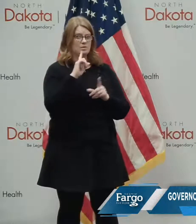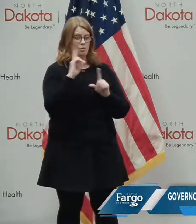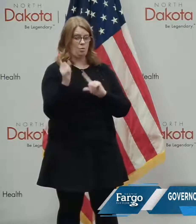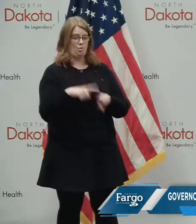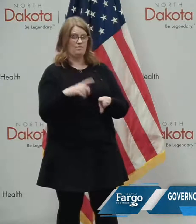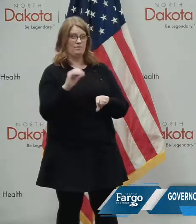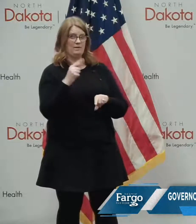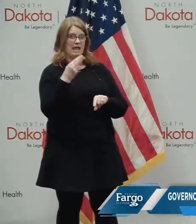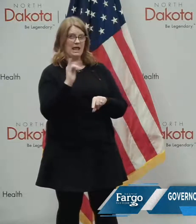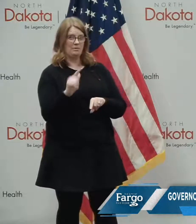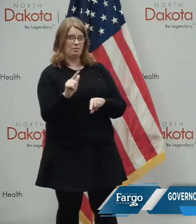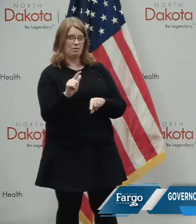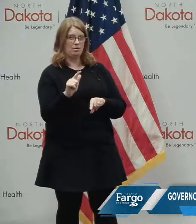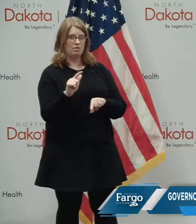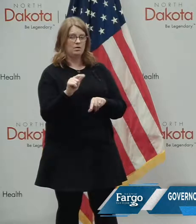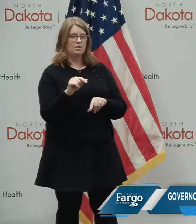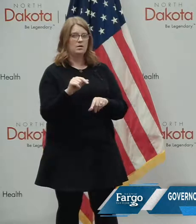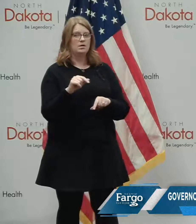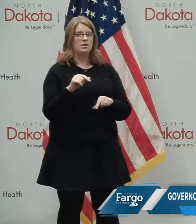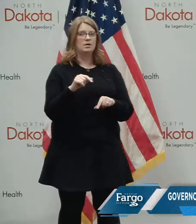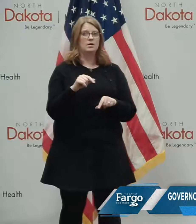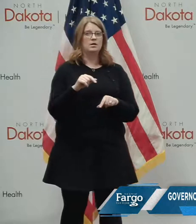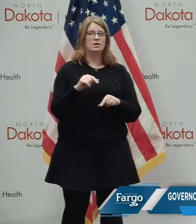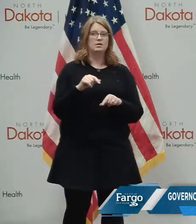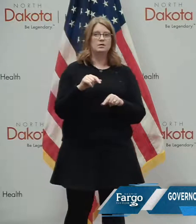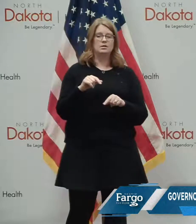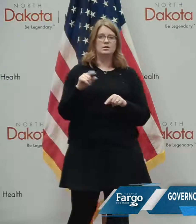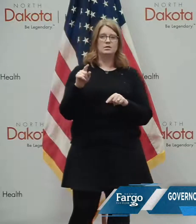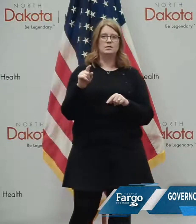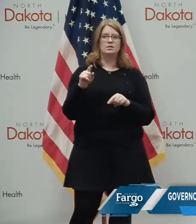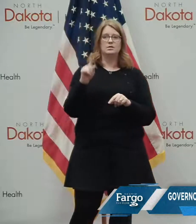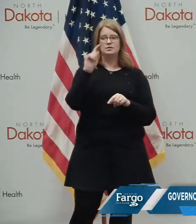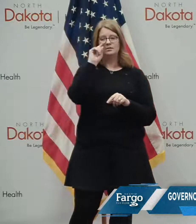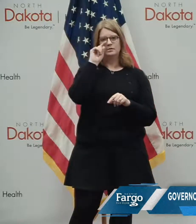April and then was asked to